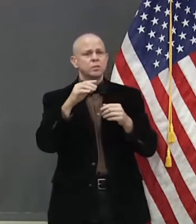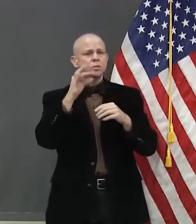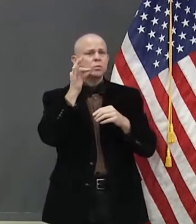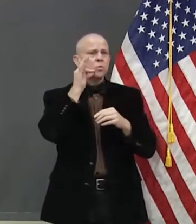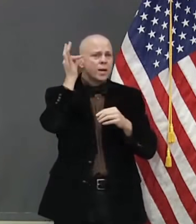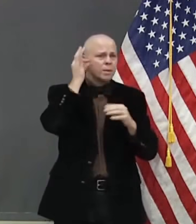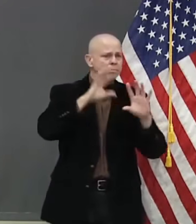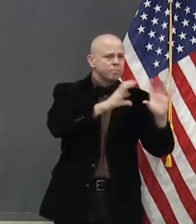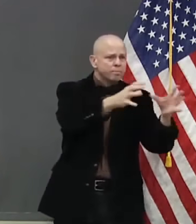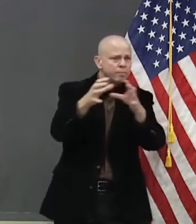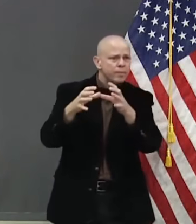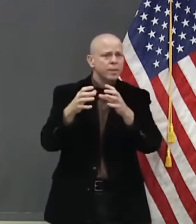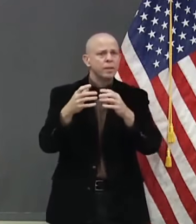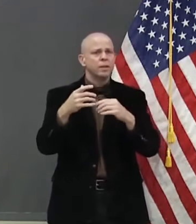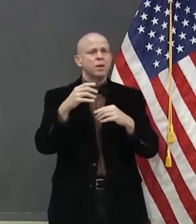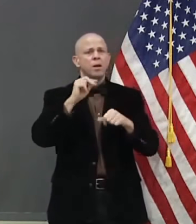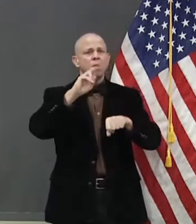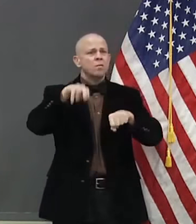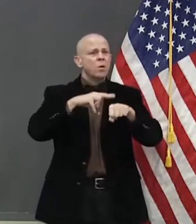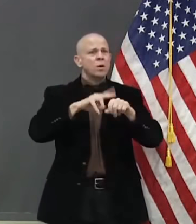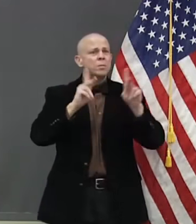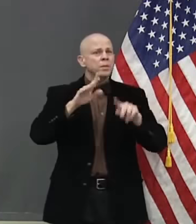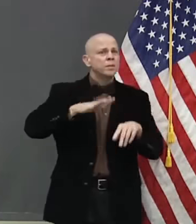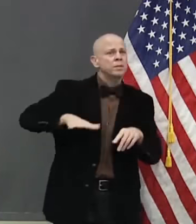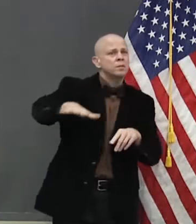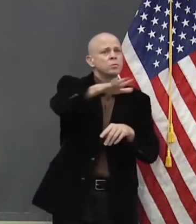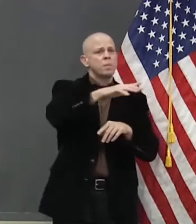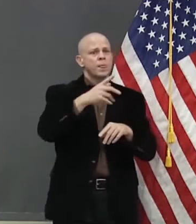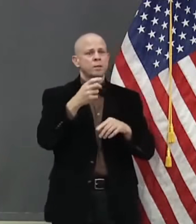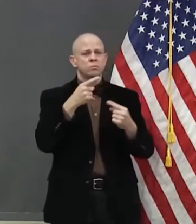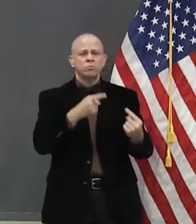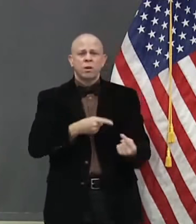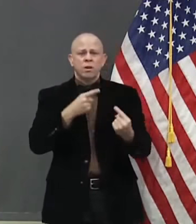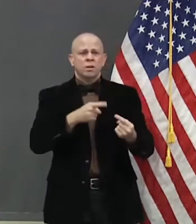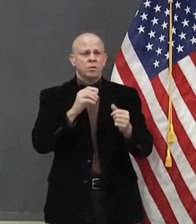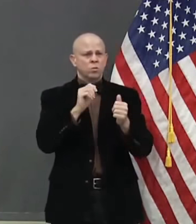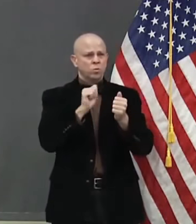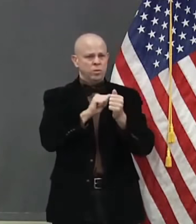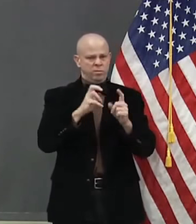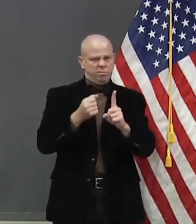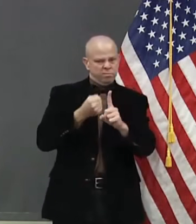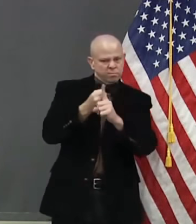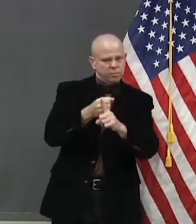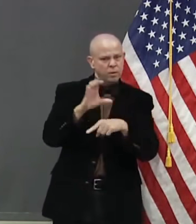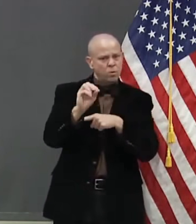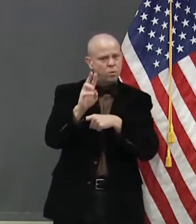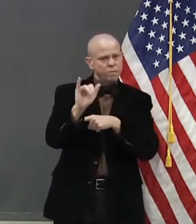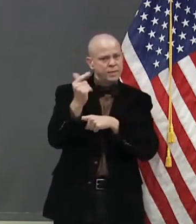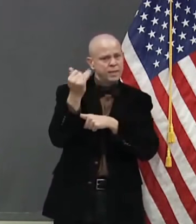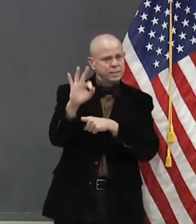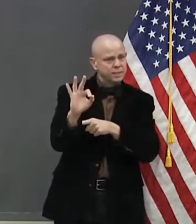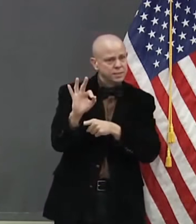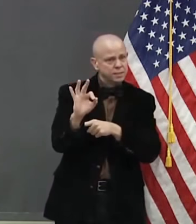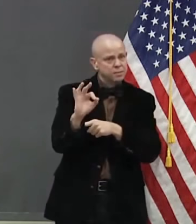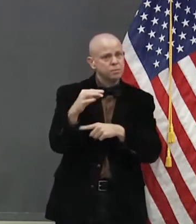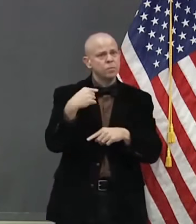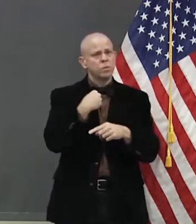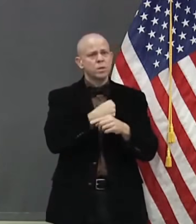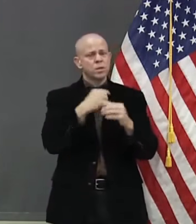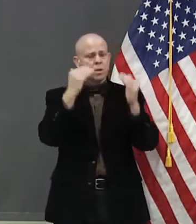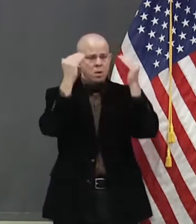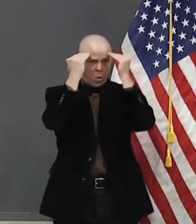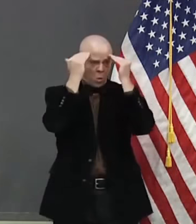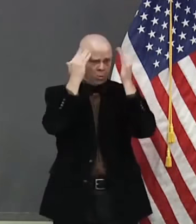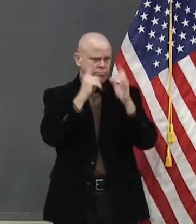course, individuals that are struggling with the impacts of COVID-19. We know very, very